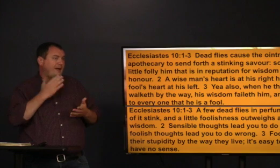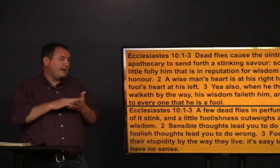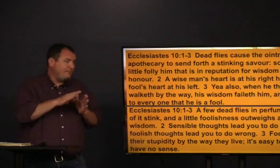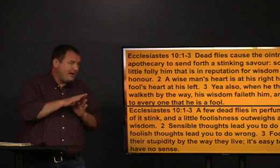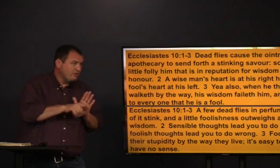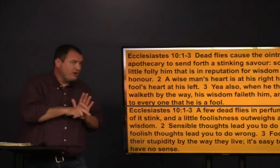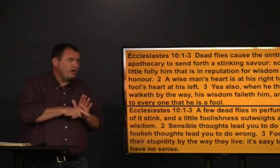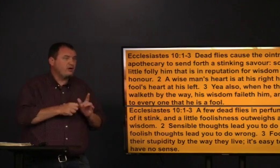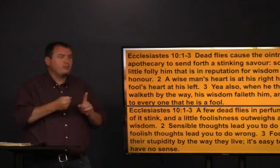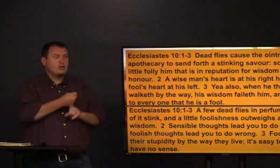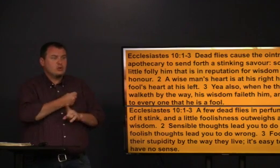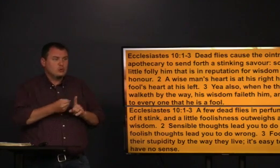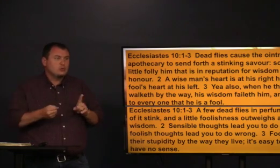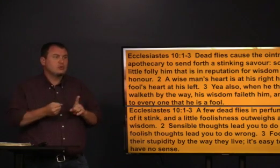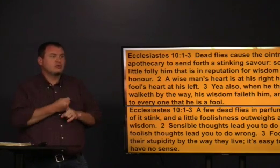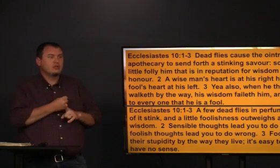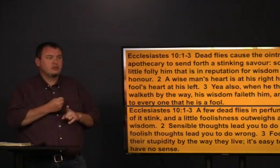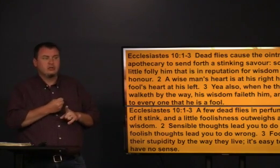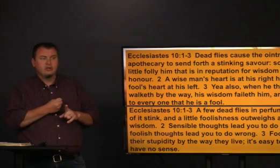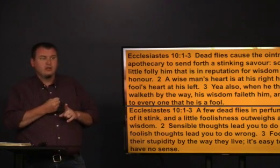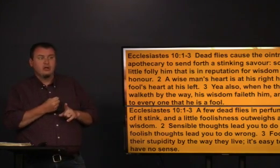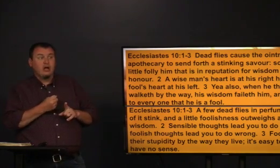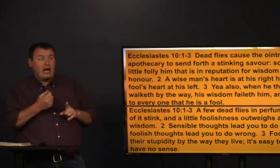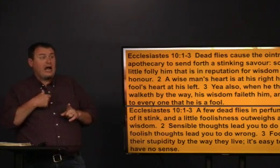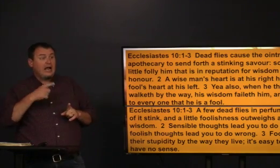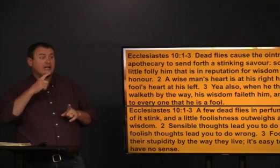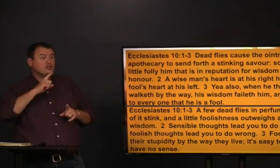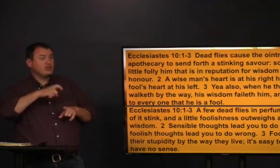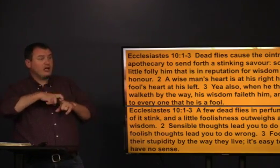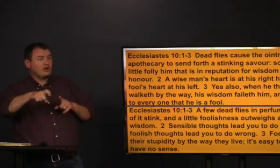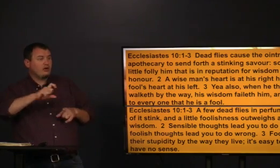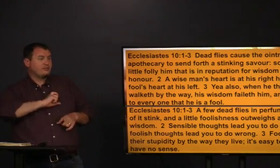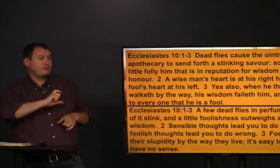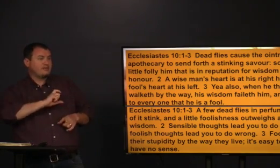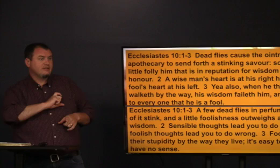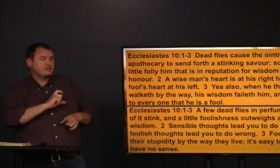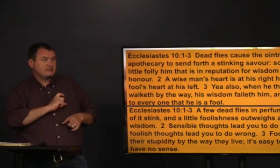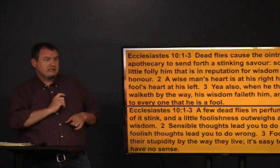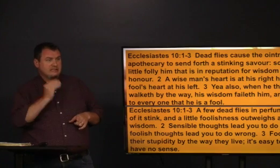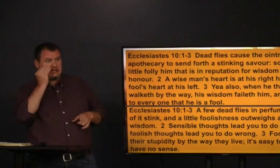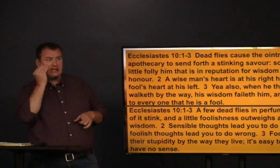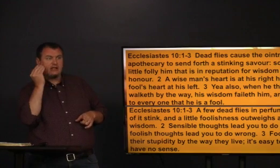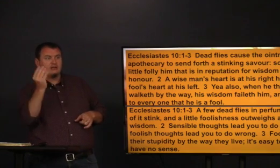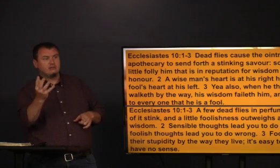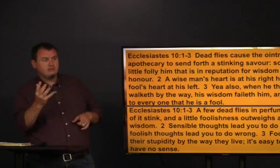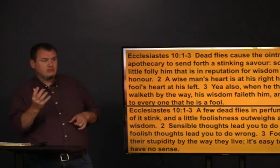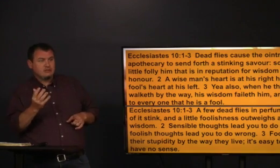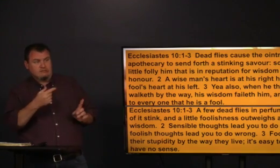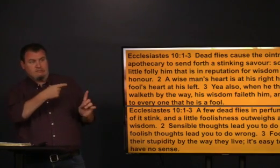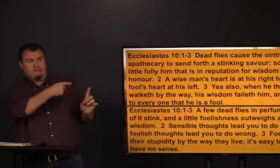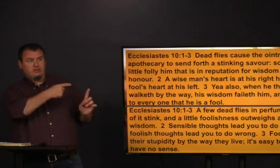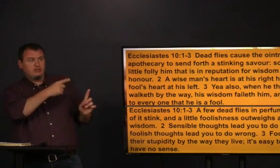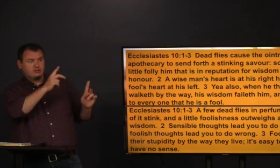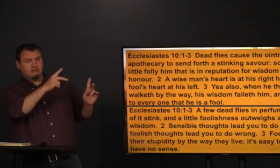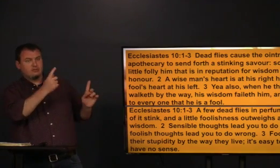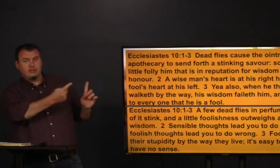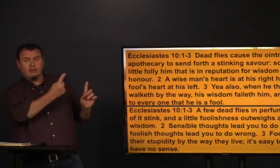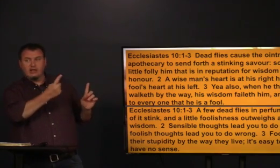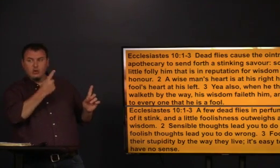bad background, abuse. I called the police. I said, hey, there's somebody